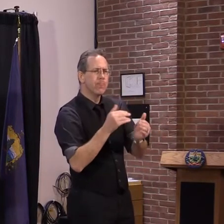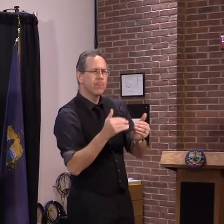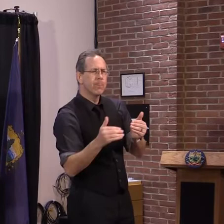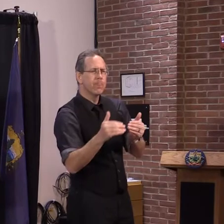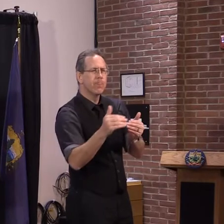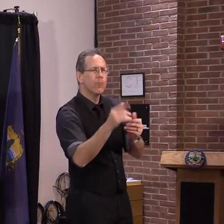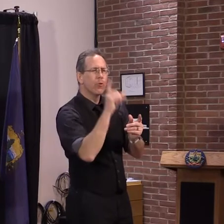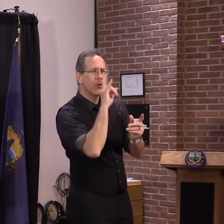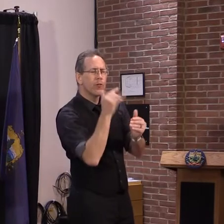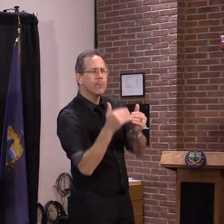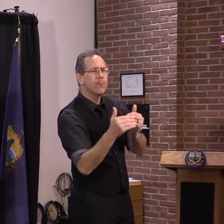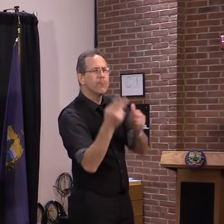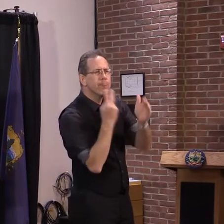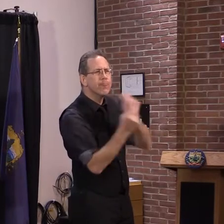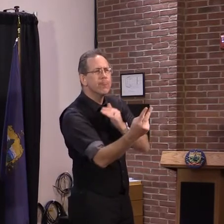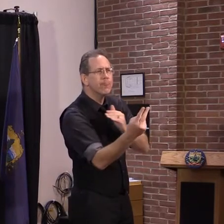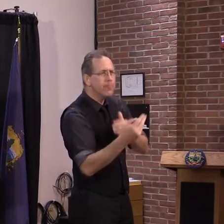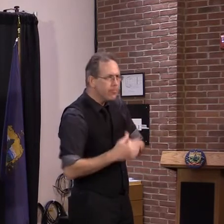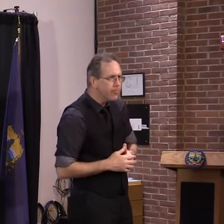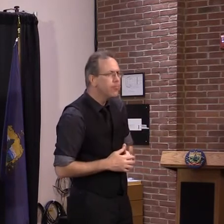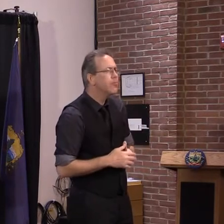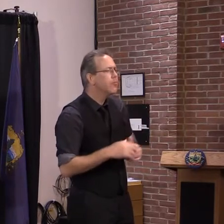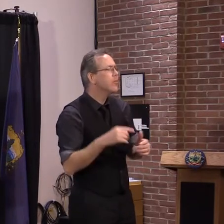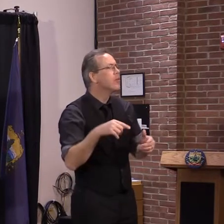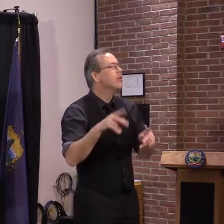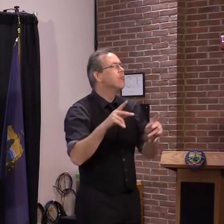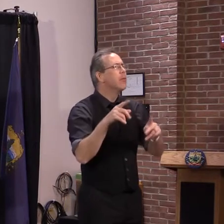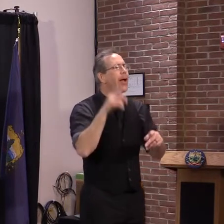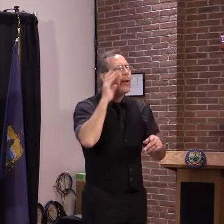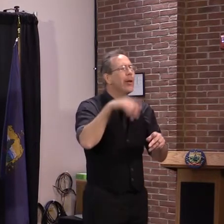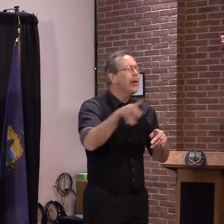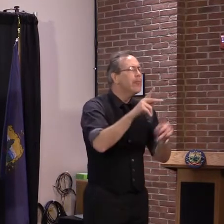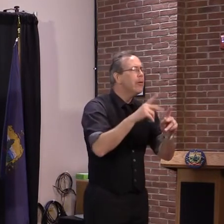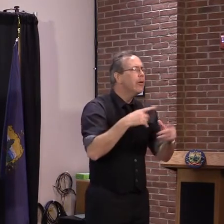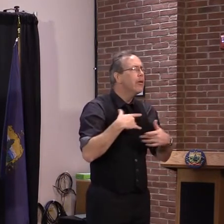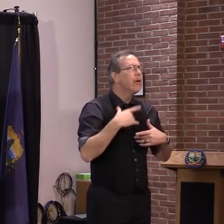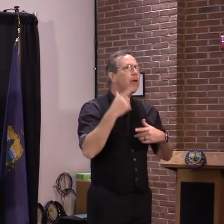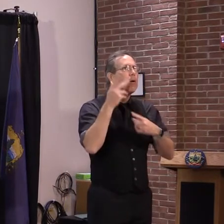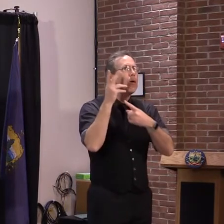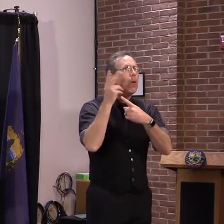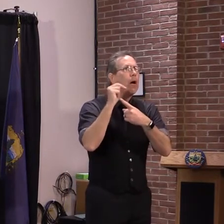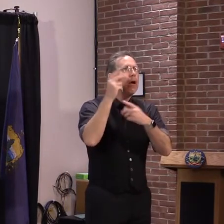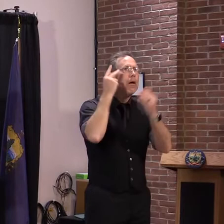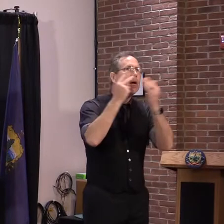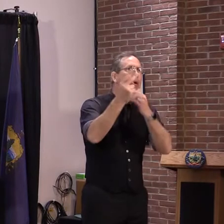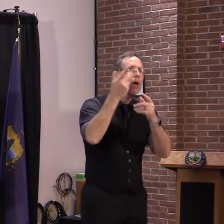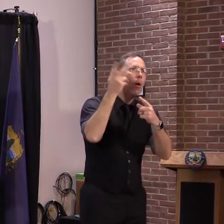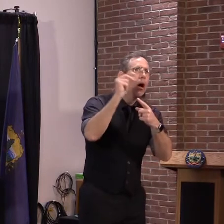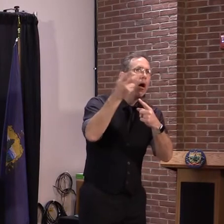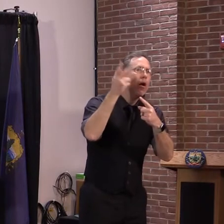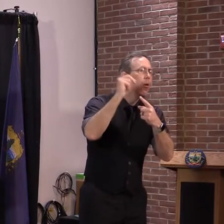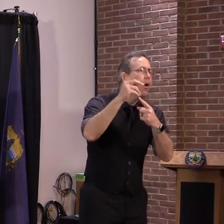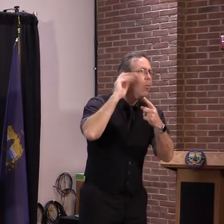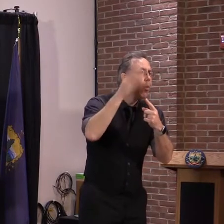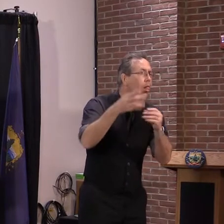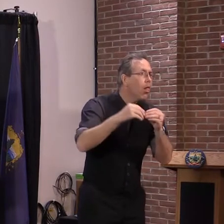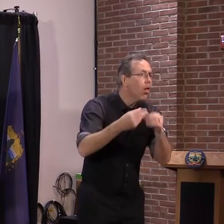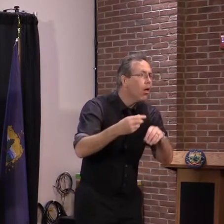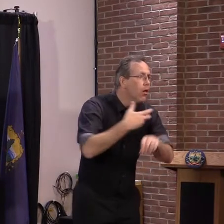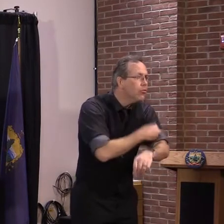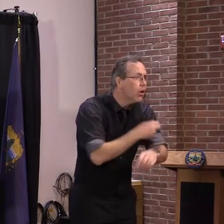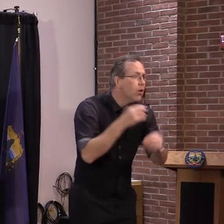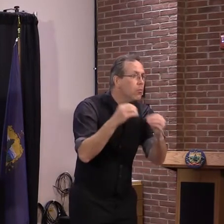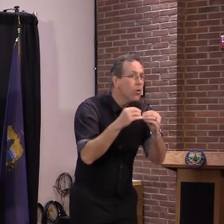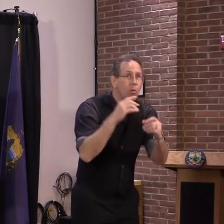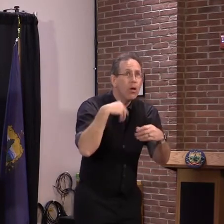people are always concerned about the duration of time and the presence of perhaps other variants beyond Omicron that